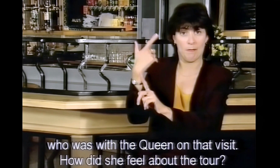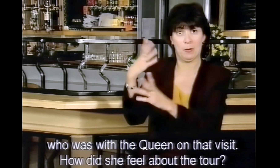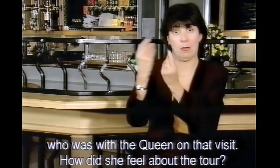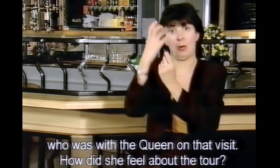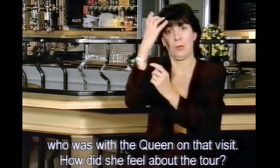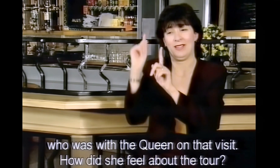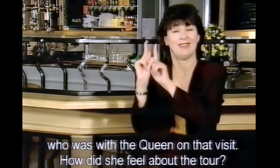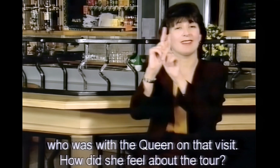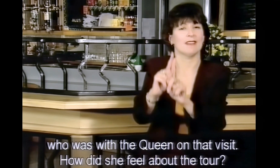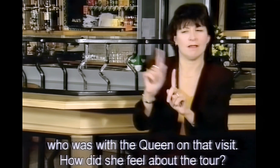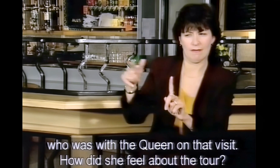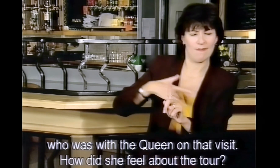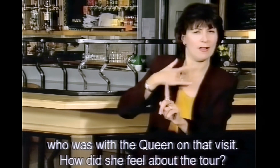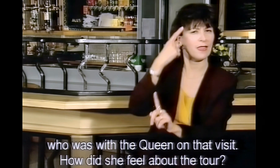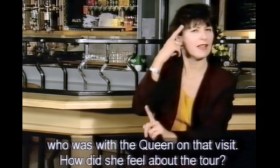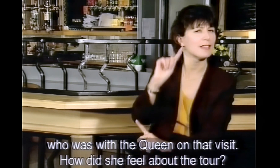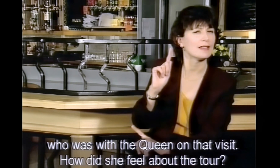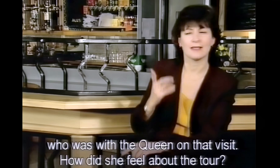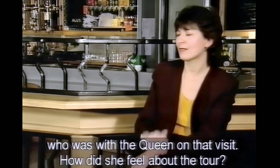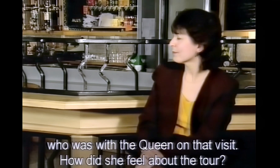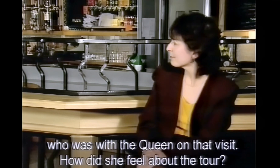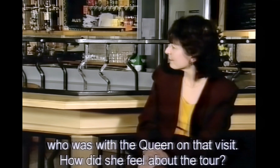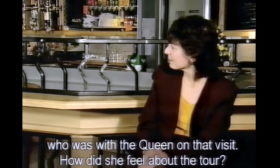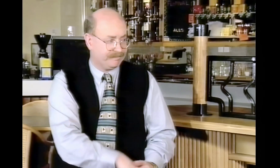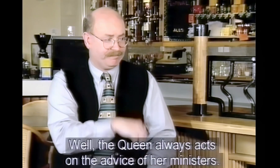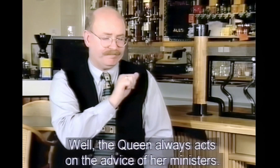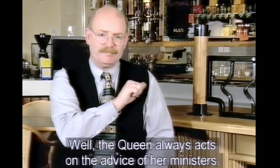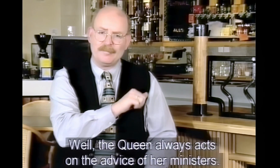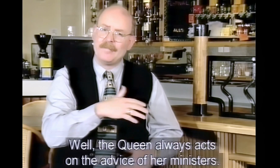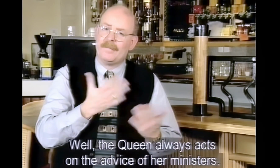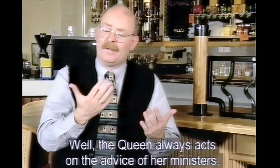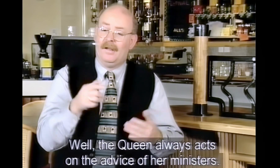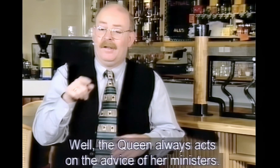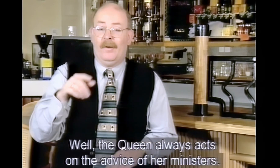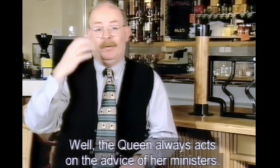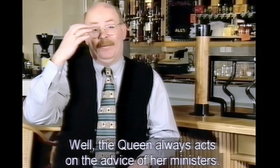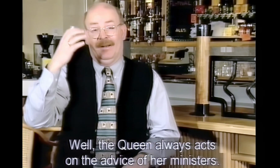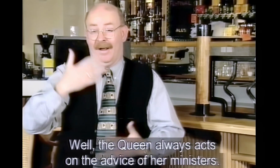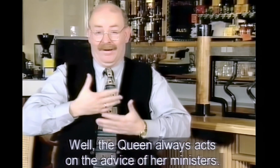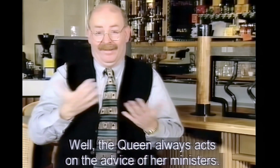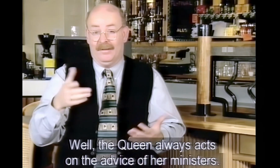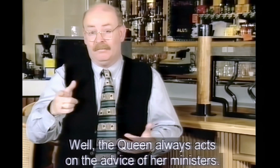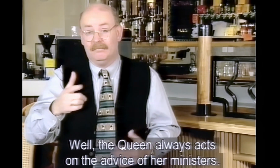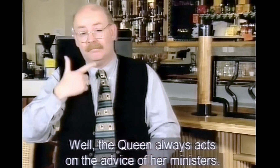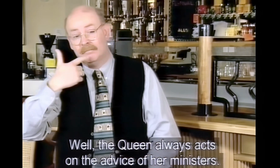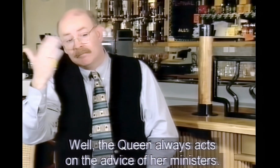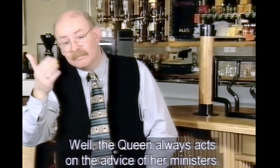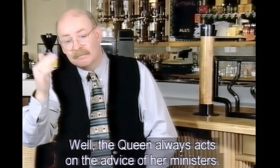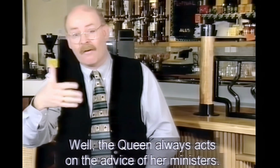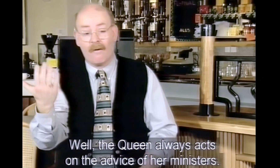visit. How does she feel about the tour? Well, the Queen, in everything she does, always acts on